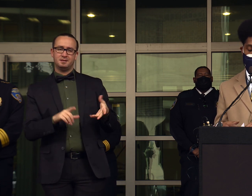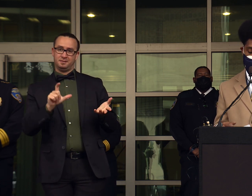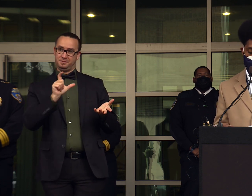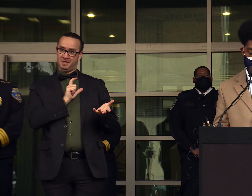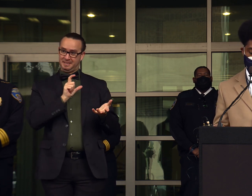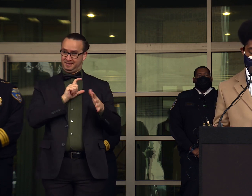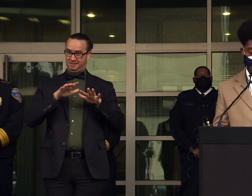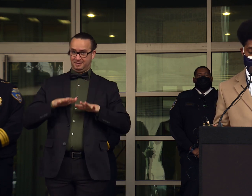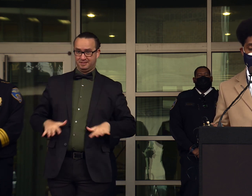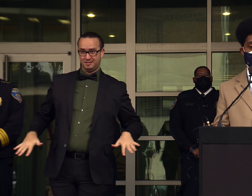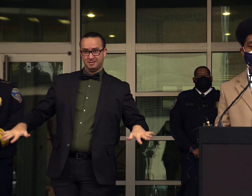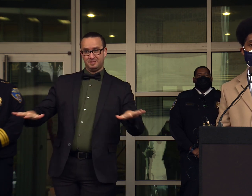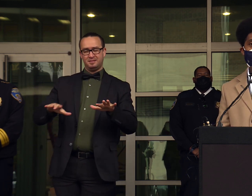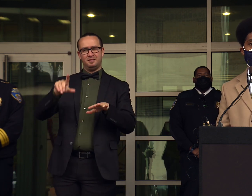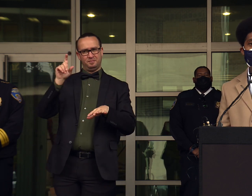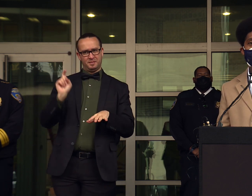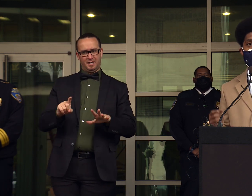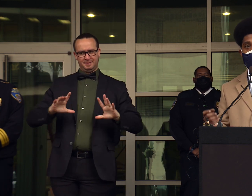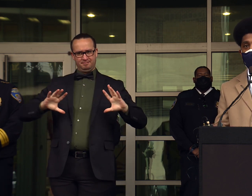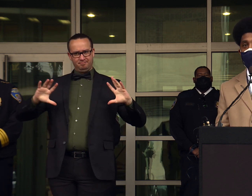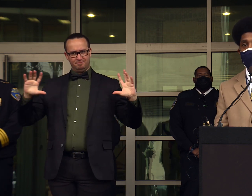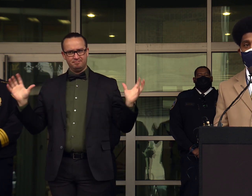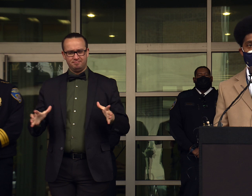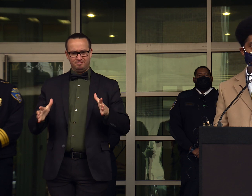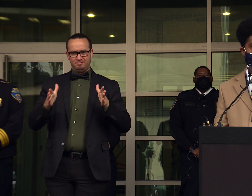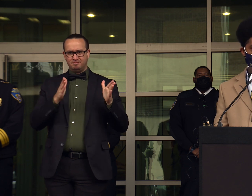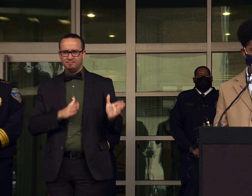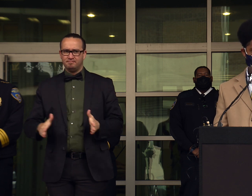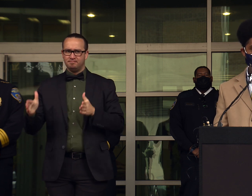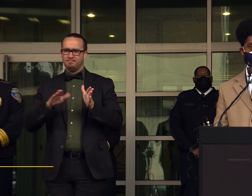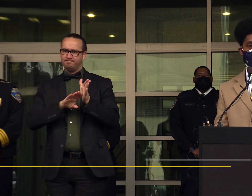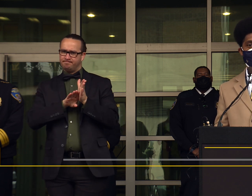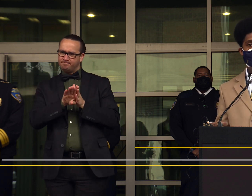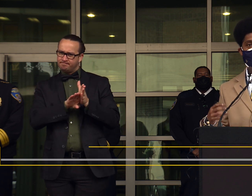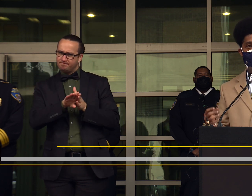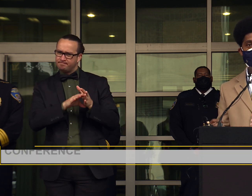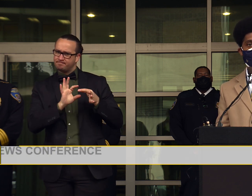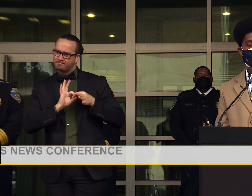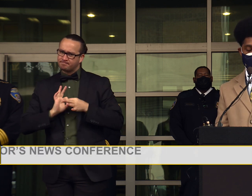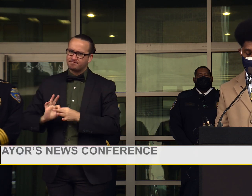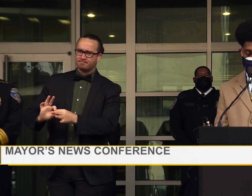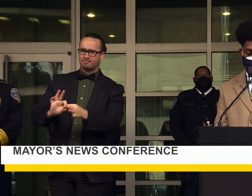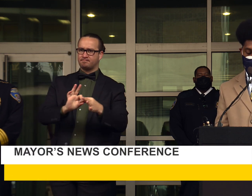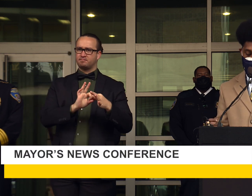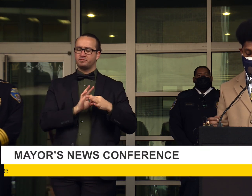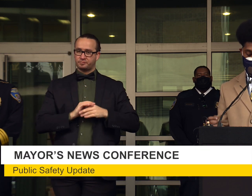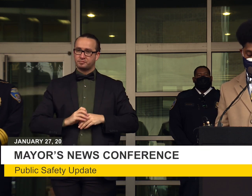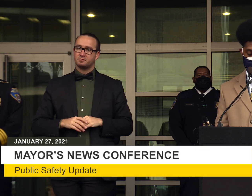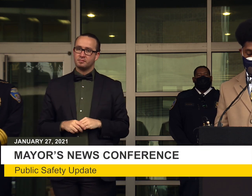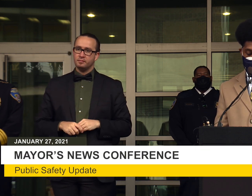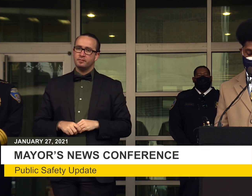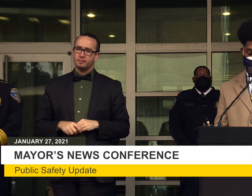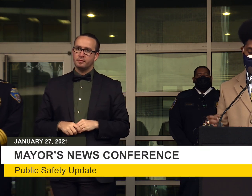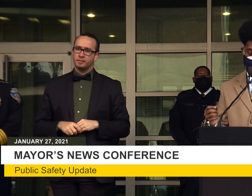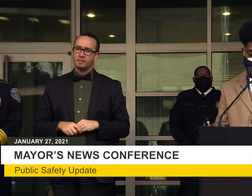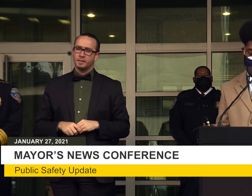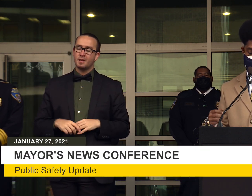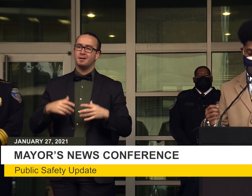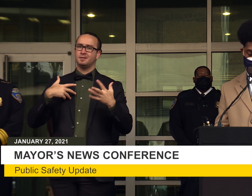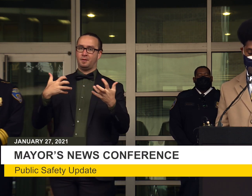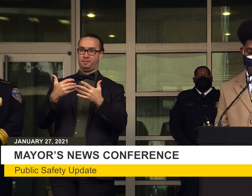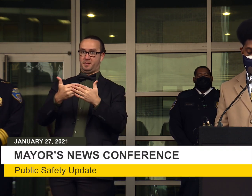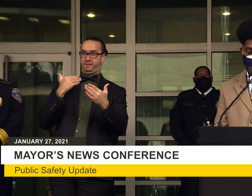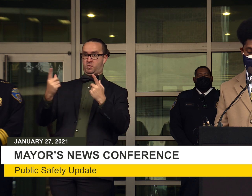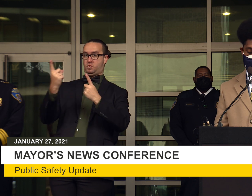developed as a part of our consent decree. And before we answer a few questions, I just want to make sure that